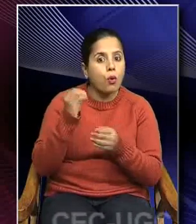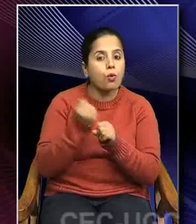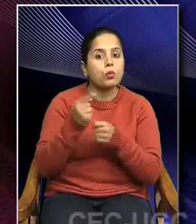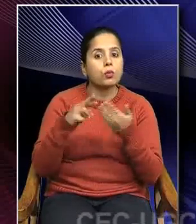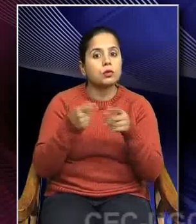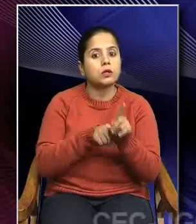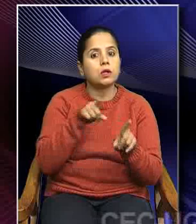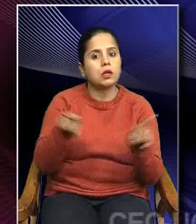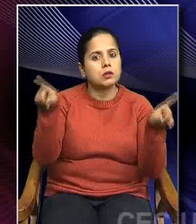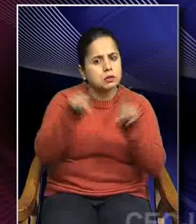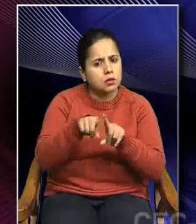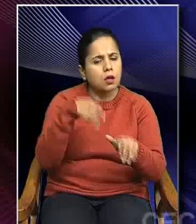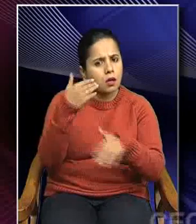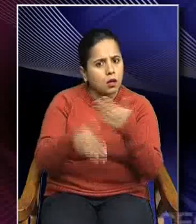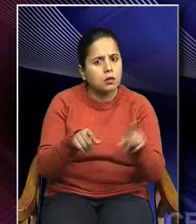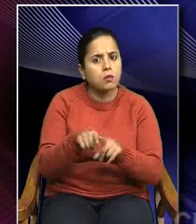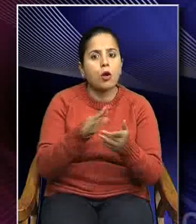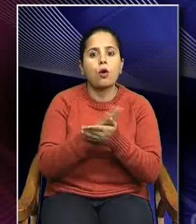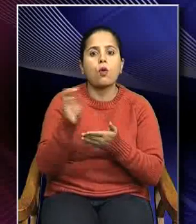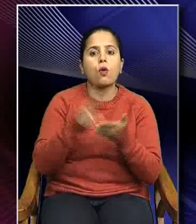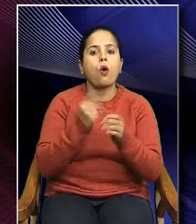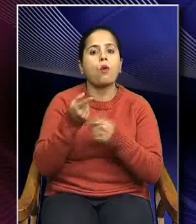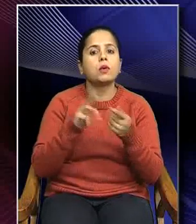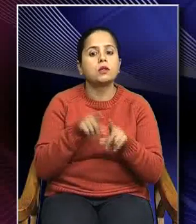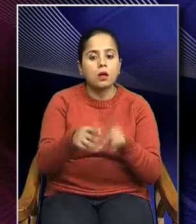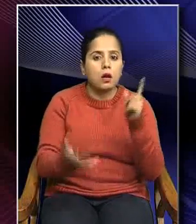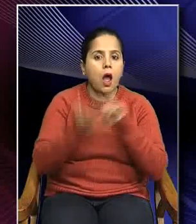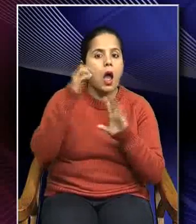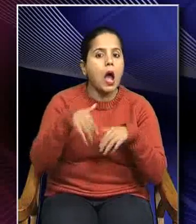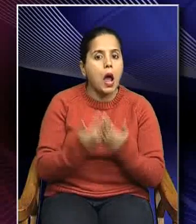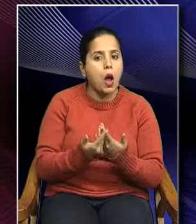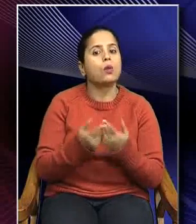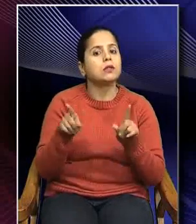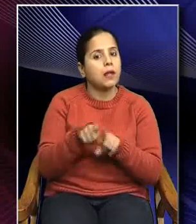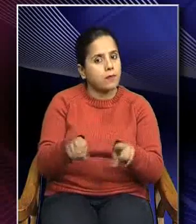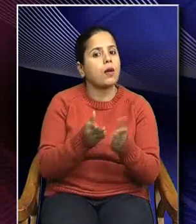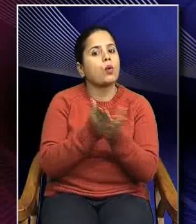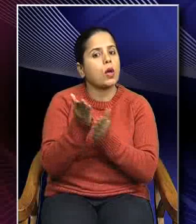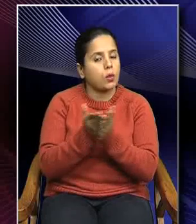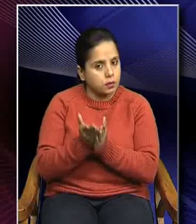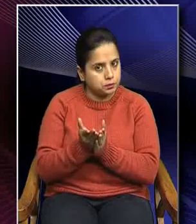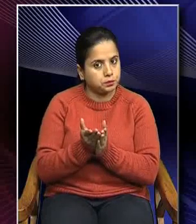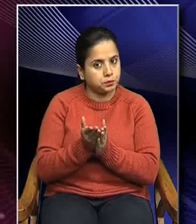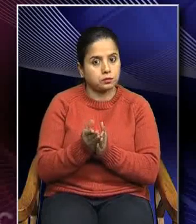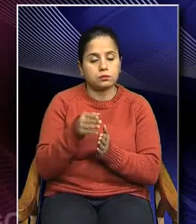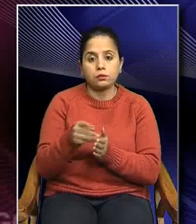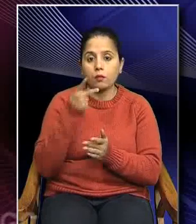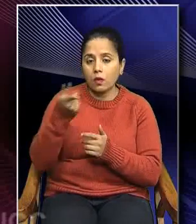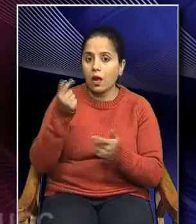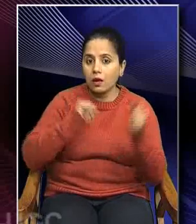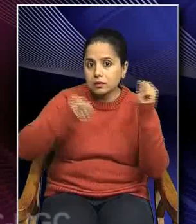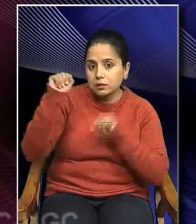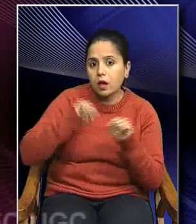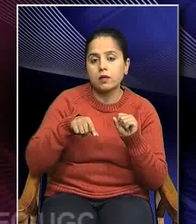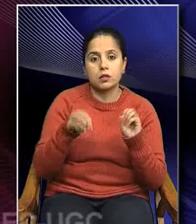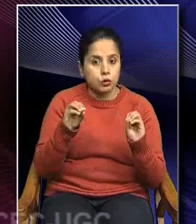upon homogeneity. This homogeneity has been arrived at, right? And this exercise of